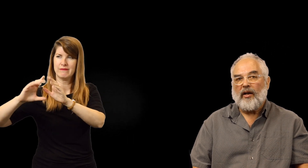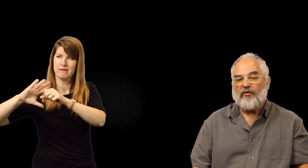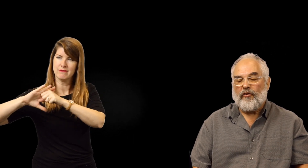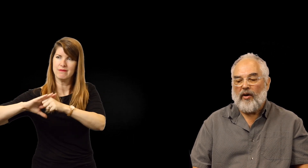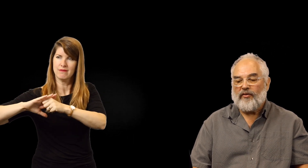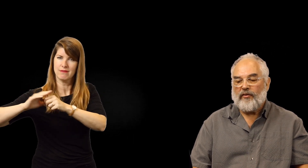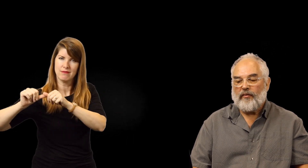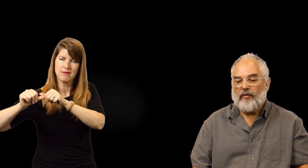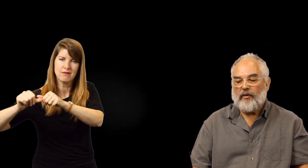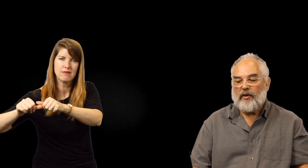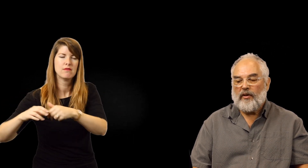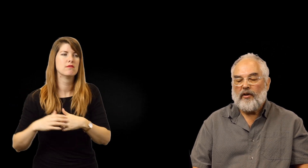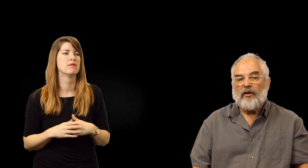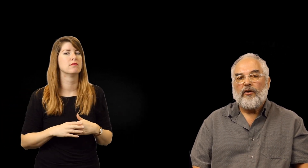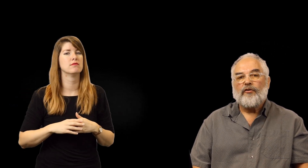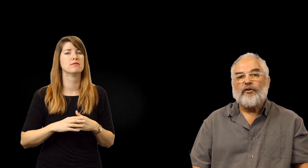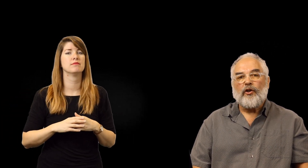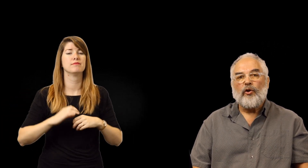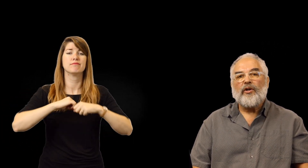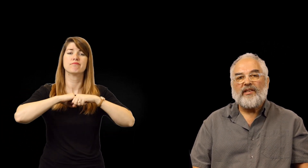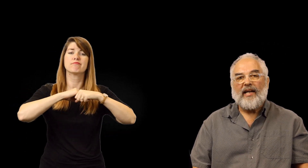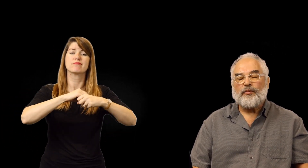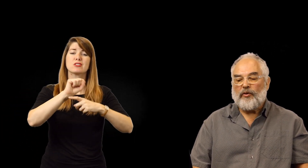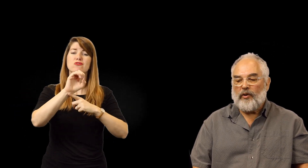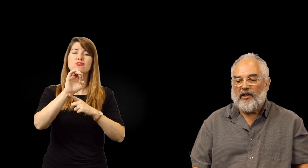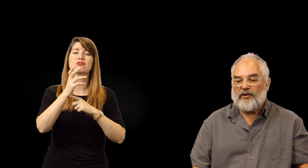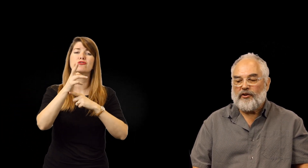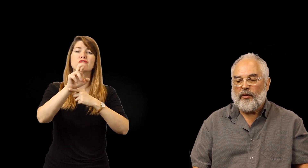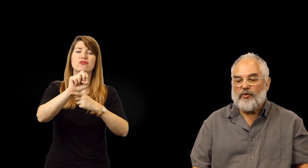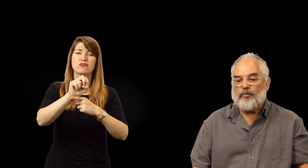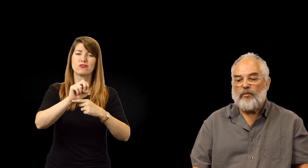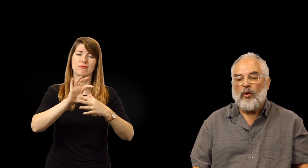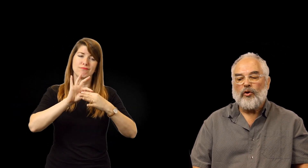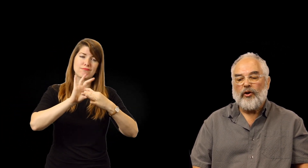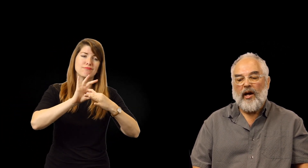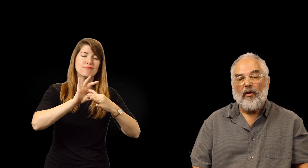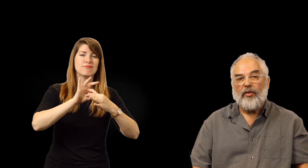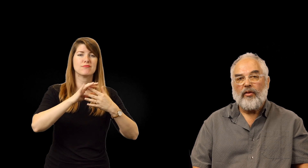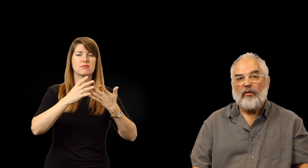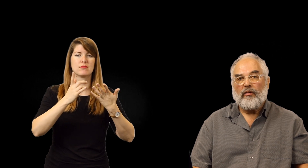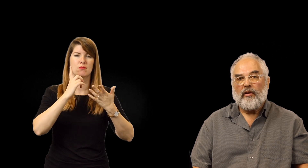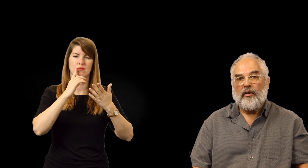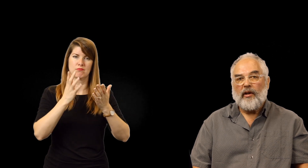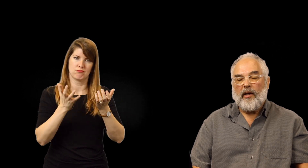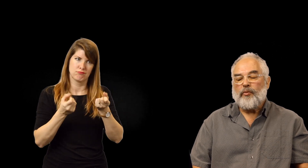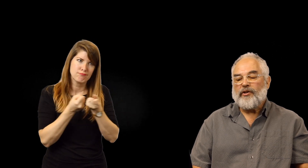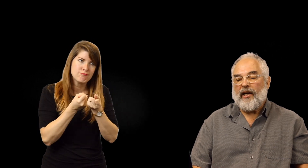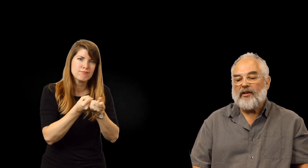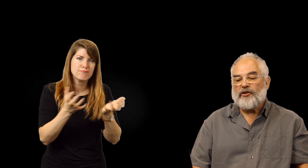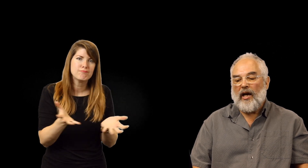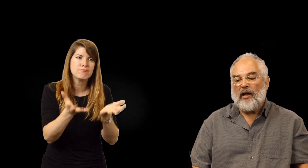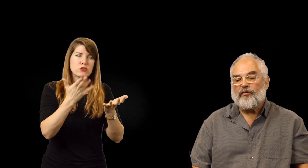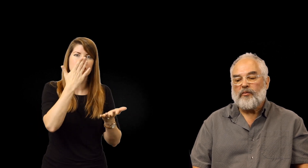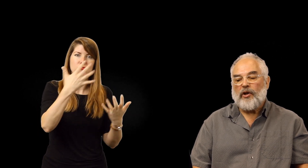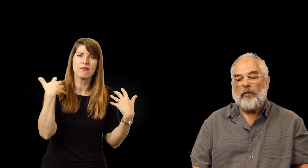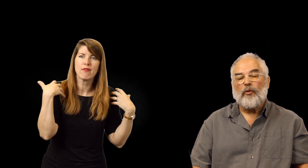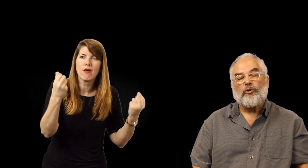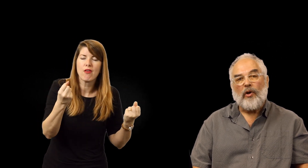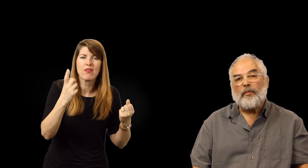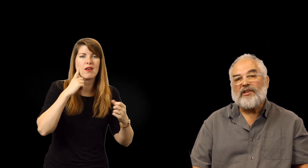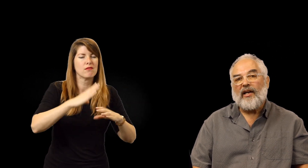of chronic stress. Secure attachment relationships promote good health and protect the child